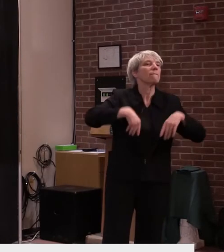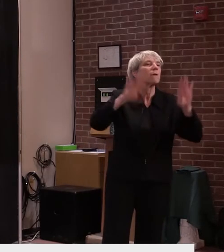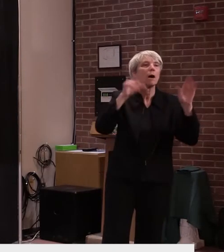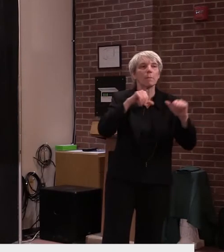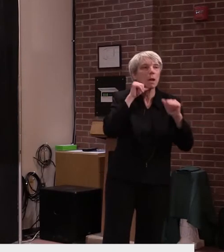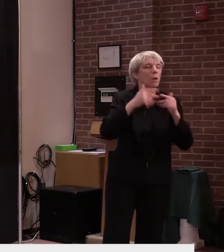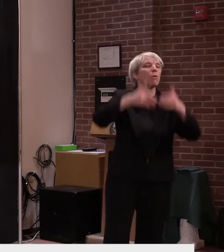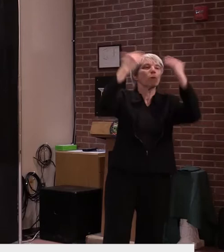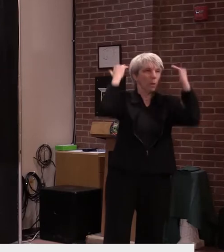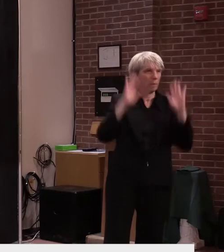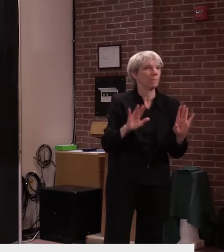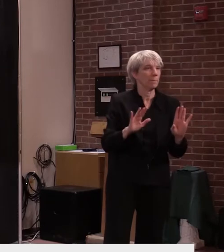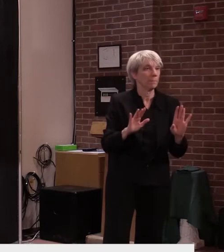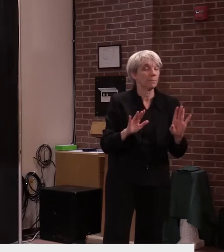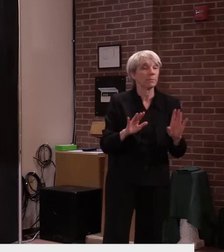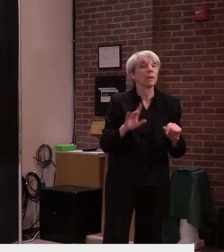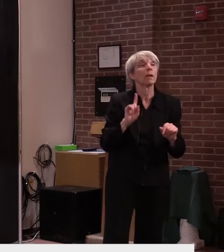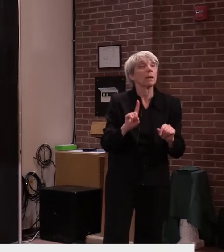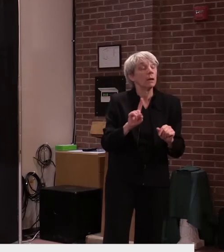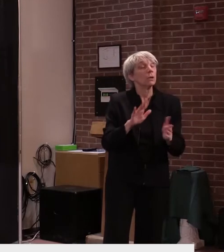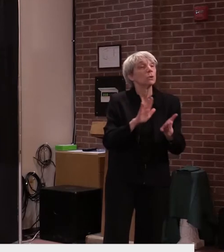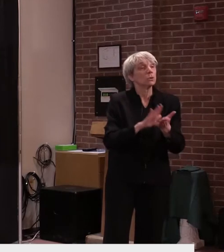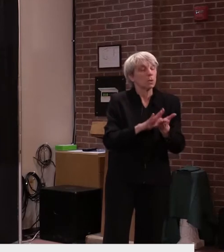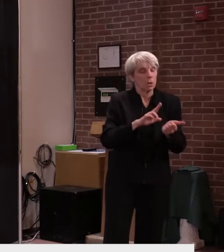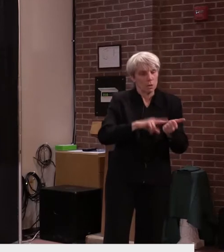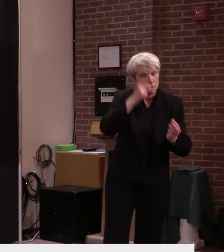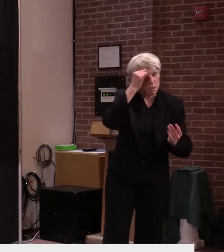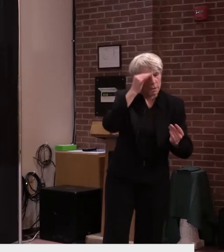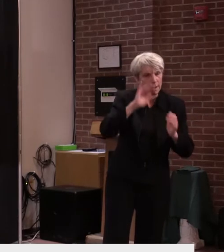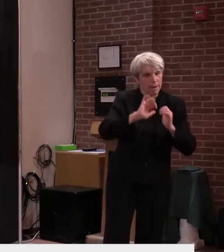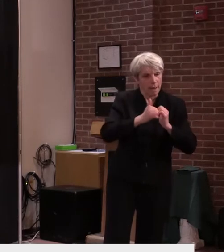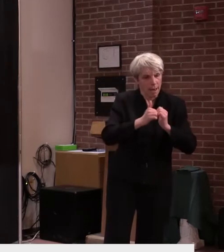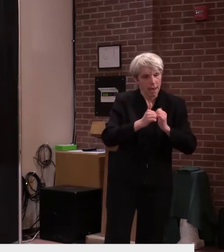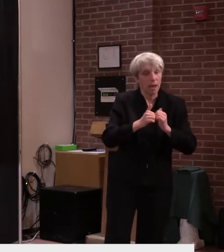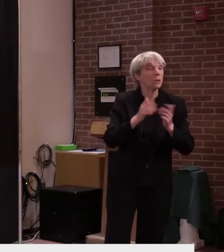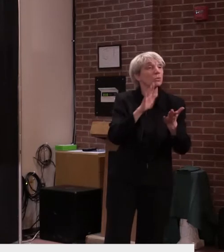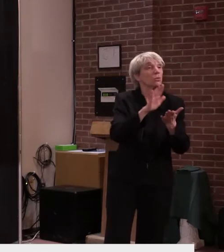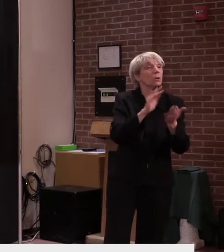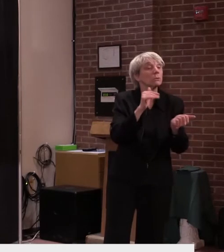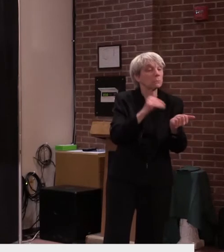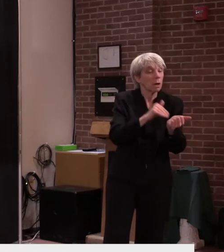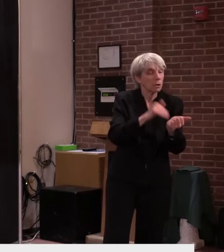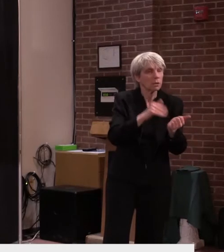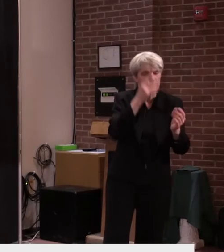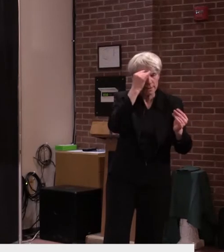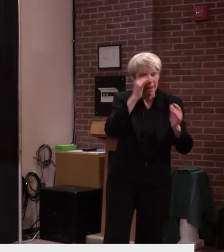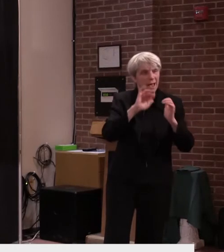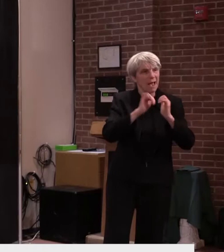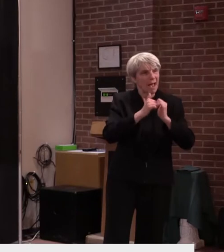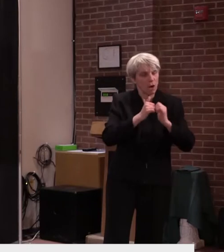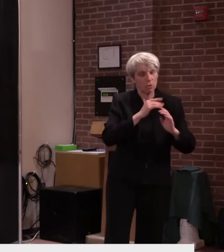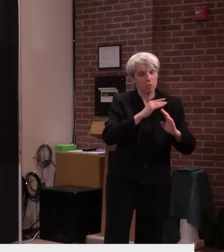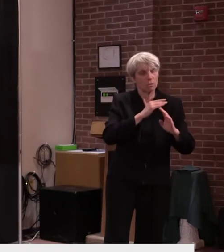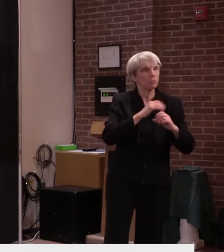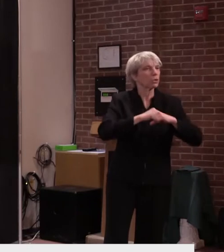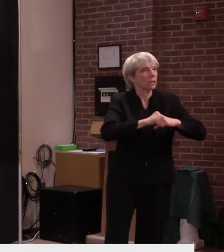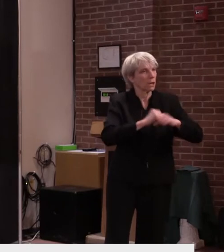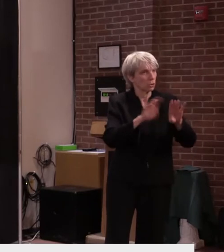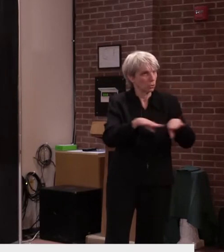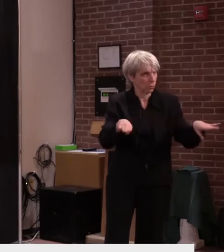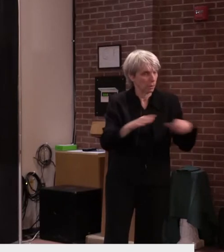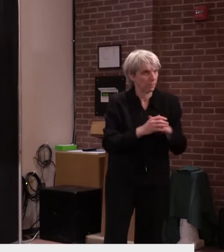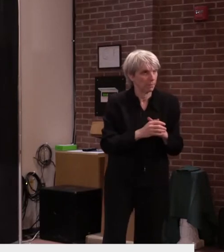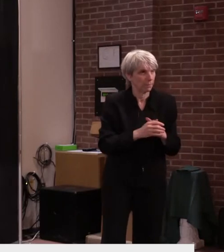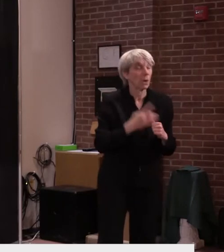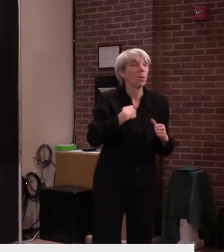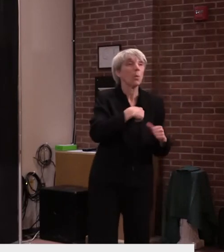the pandemic to consider how to mitigate the effects of COVID on children. We meet regularly with members of the Health